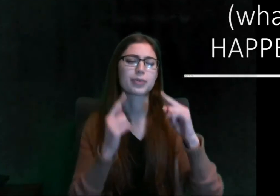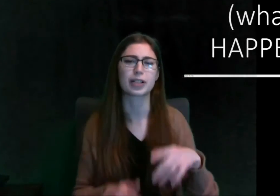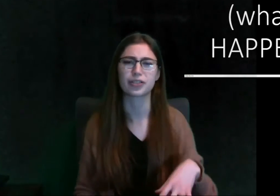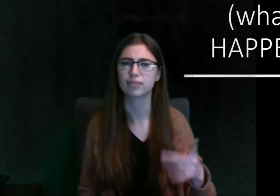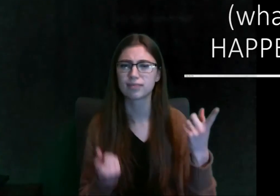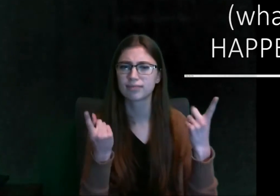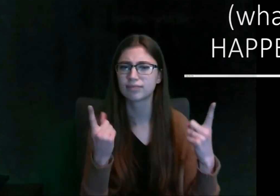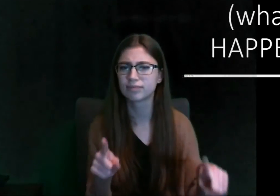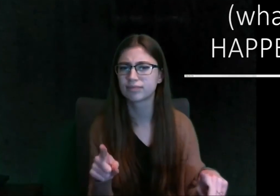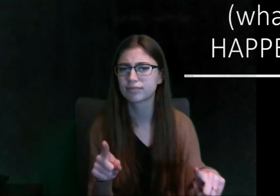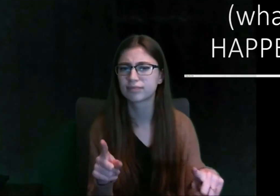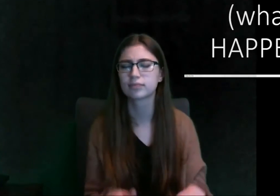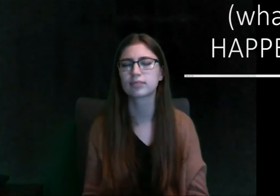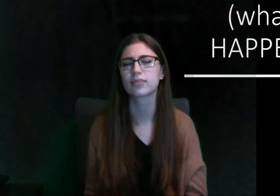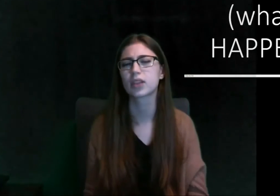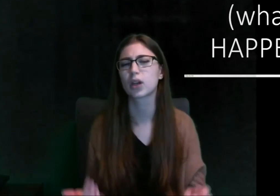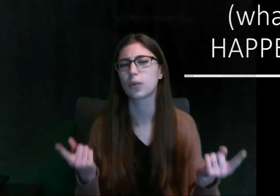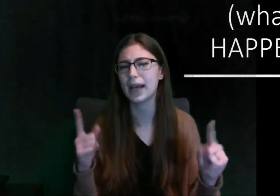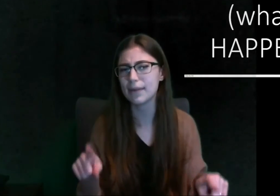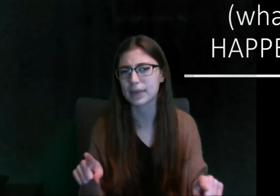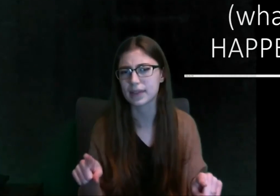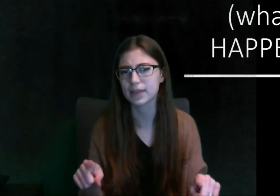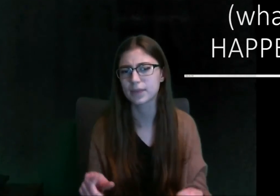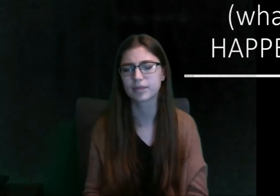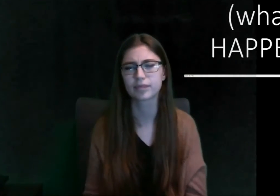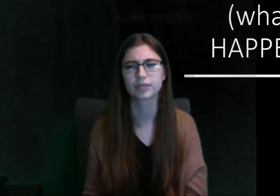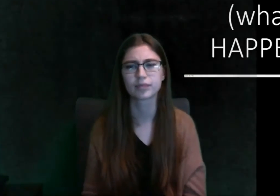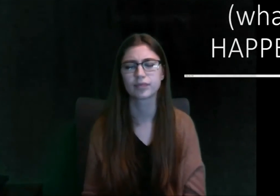expression. What happened?